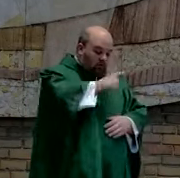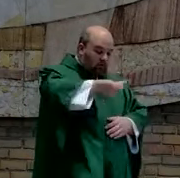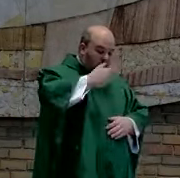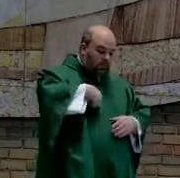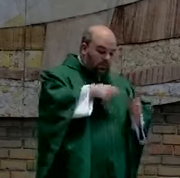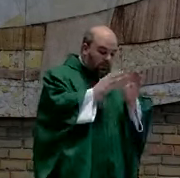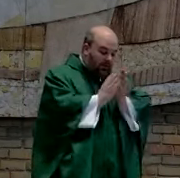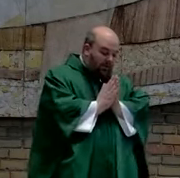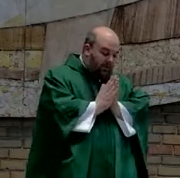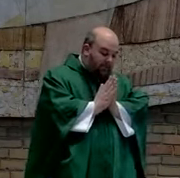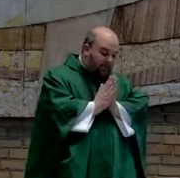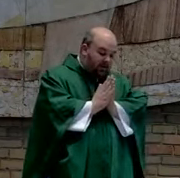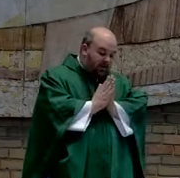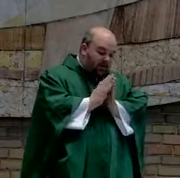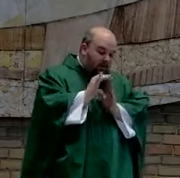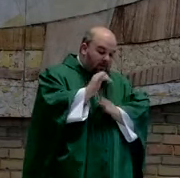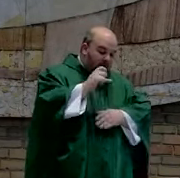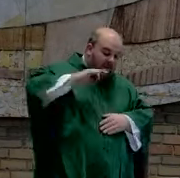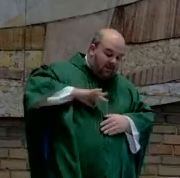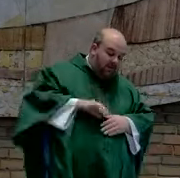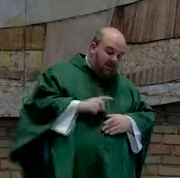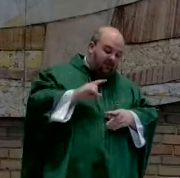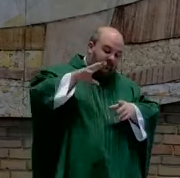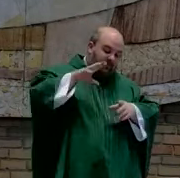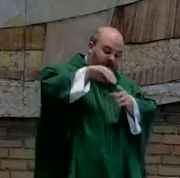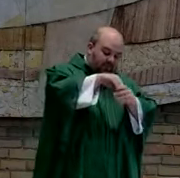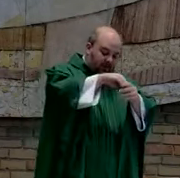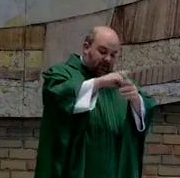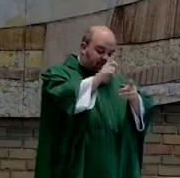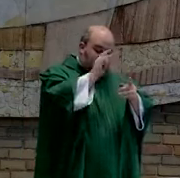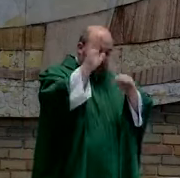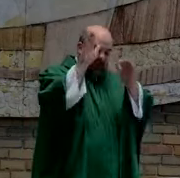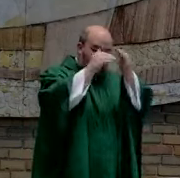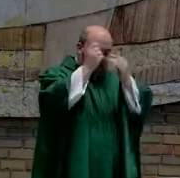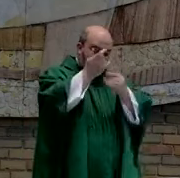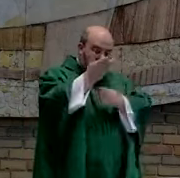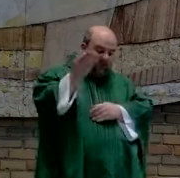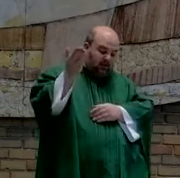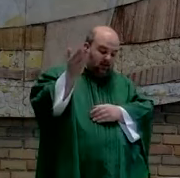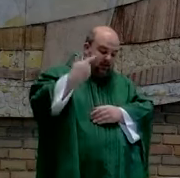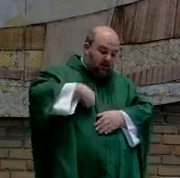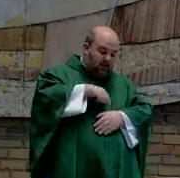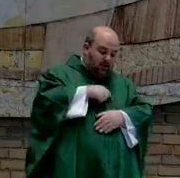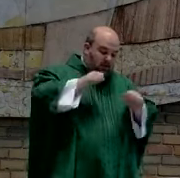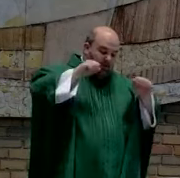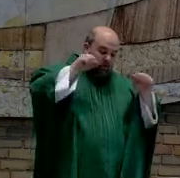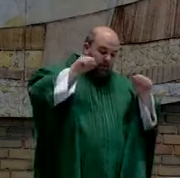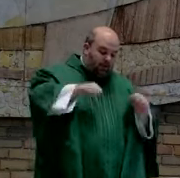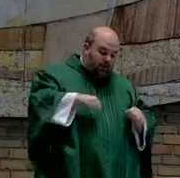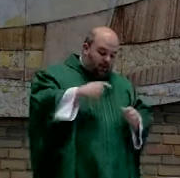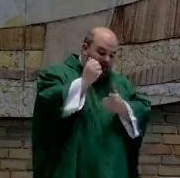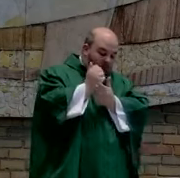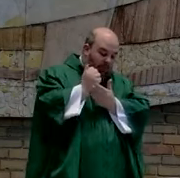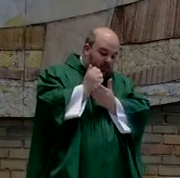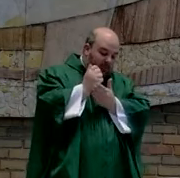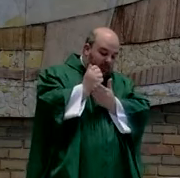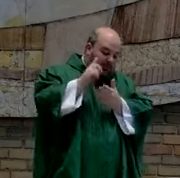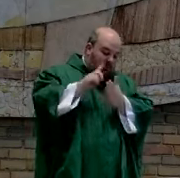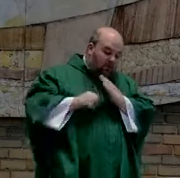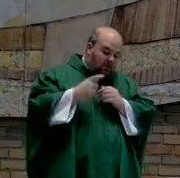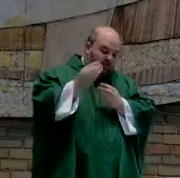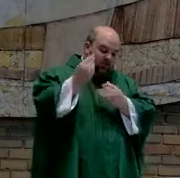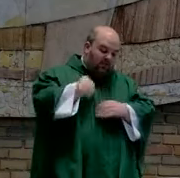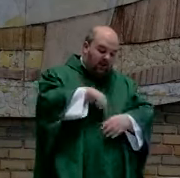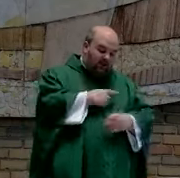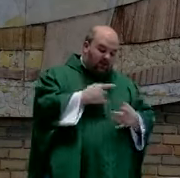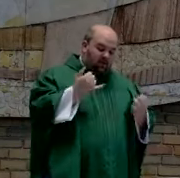Grant, O Lord, we pray, that benefiting from participation in heavenly things, we may be helped